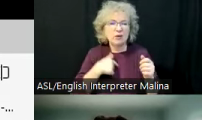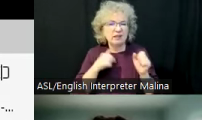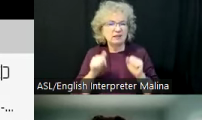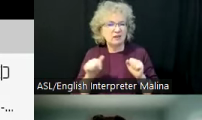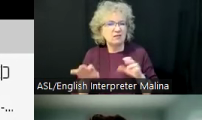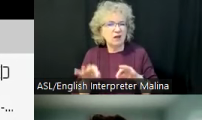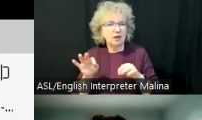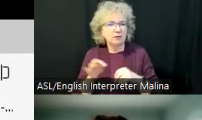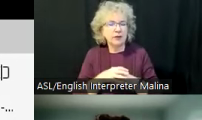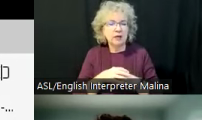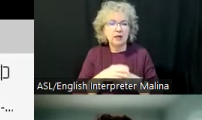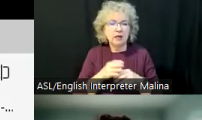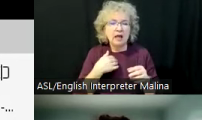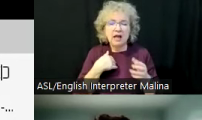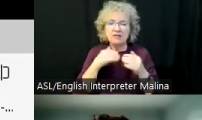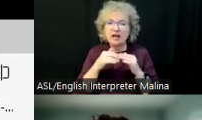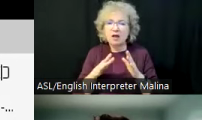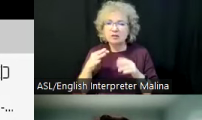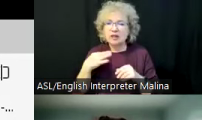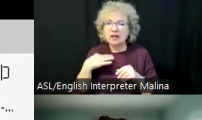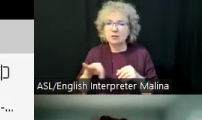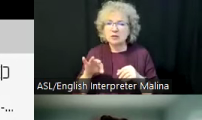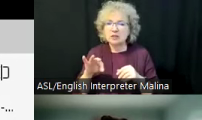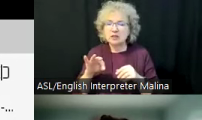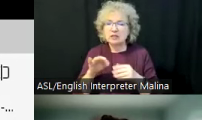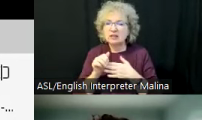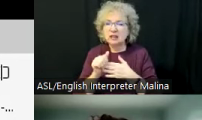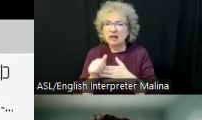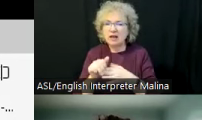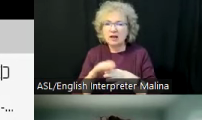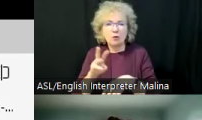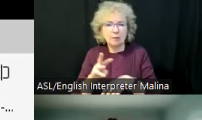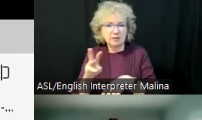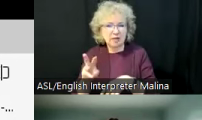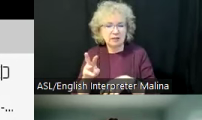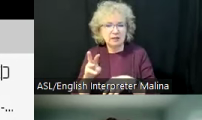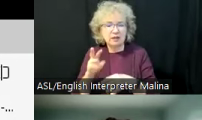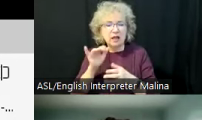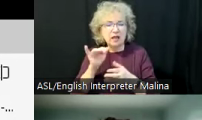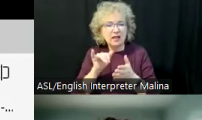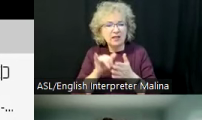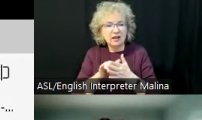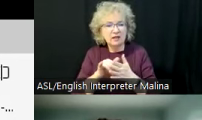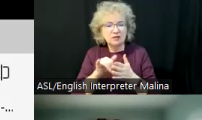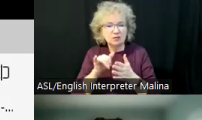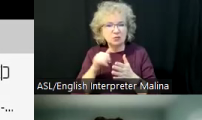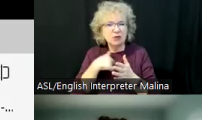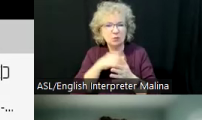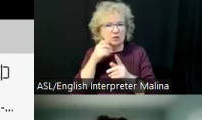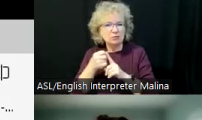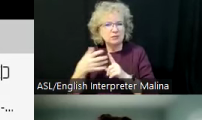eligibility guide on our website and we'll get to that, which goes into a bit more depth on what this means. But